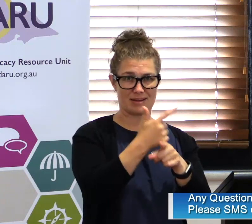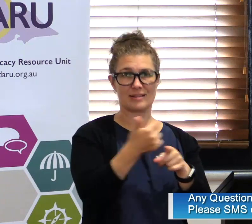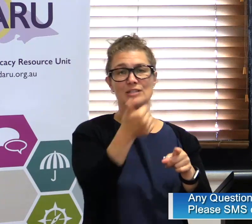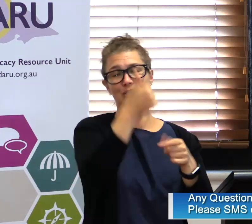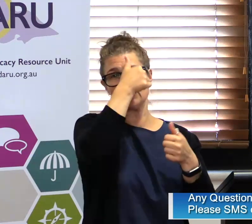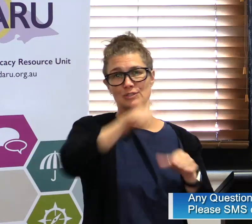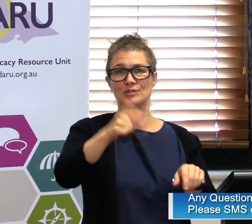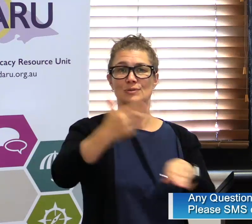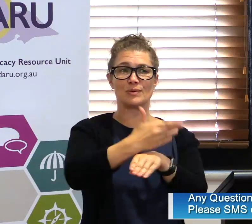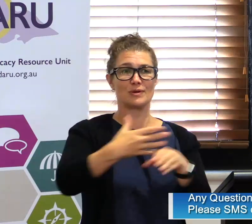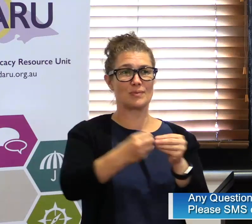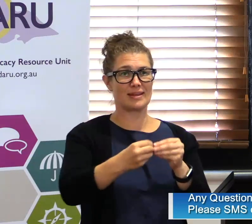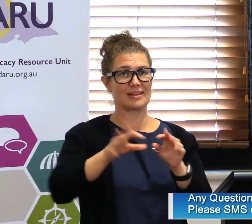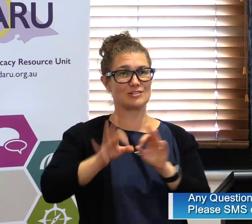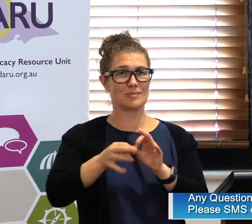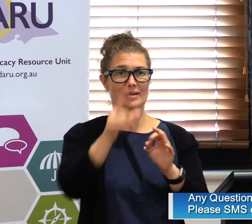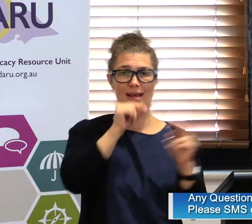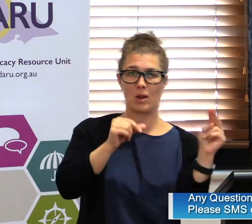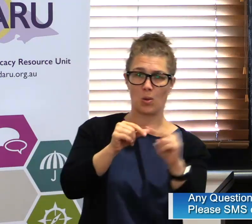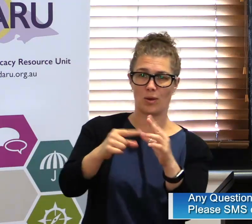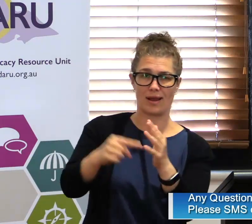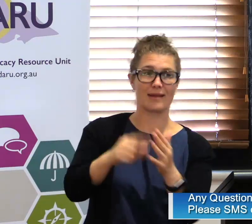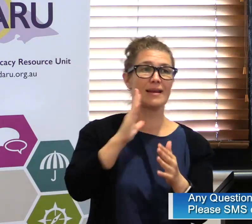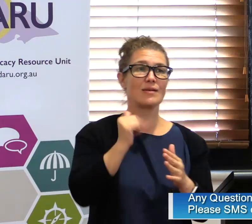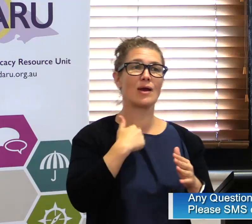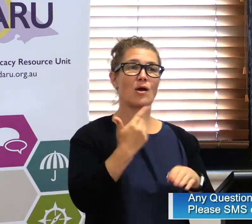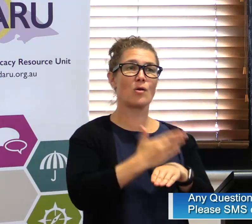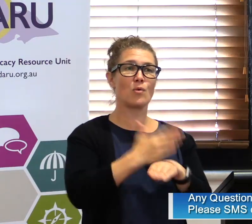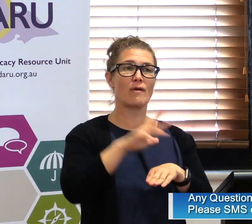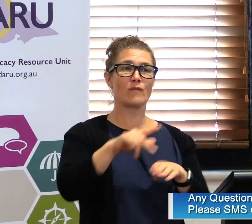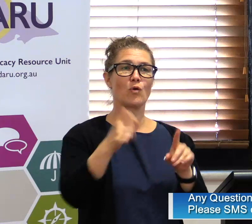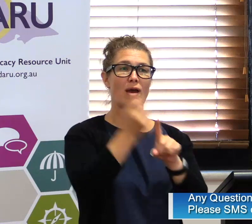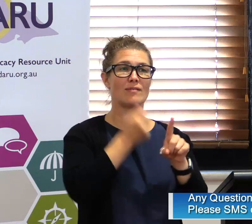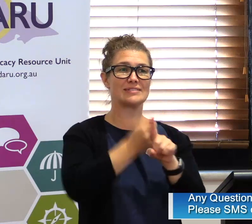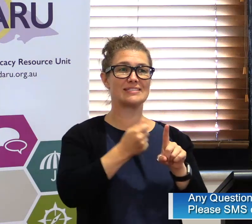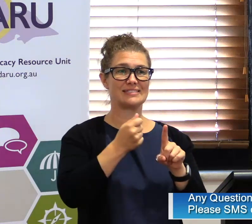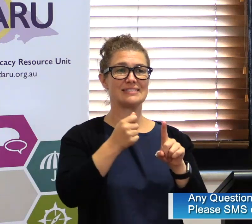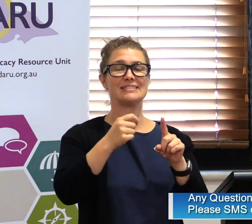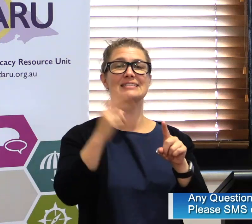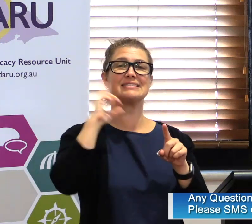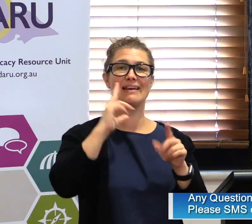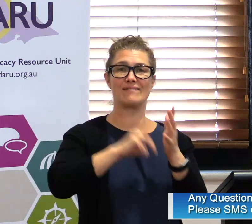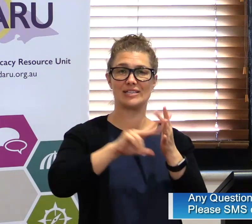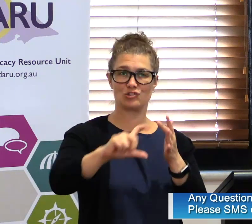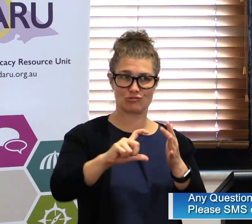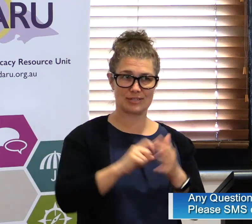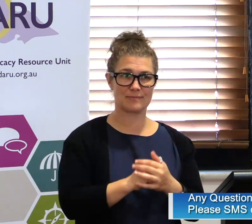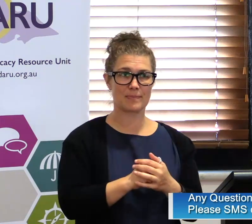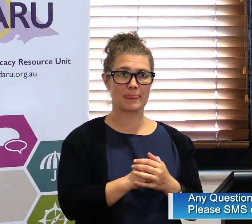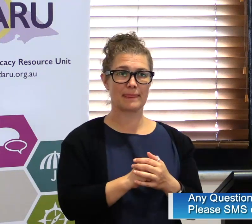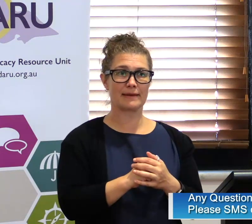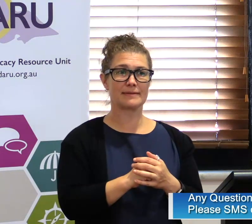an interpreter. So I work for Deaf Victoria as